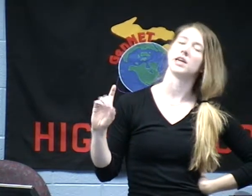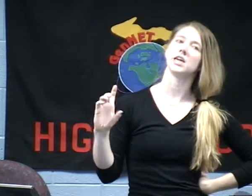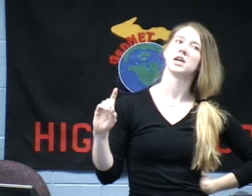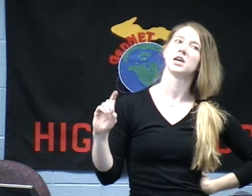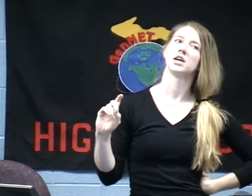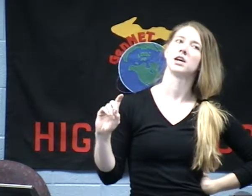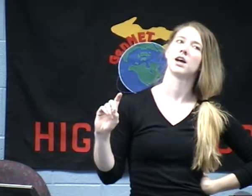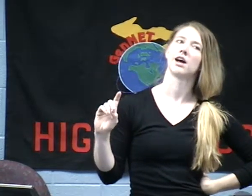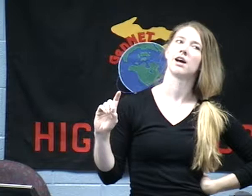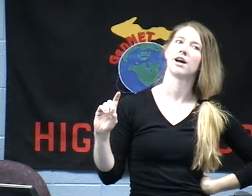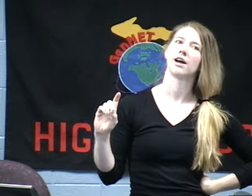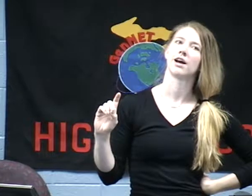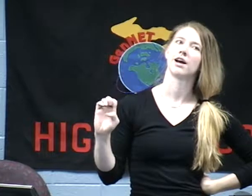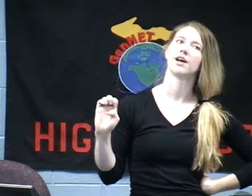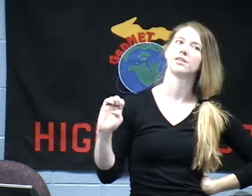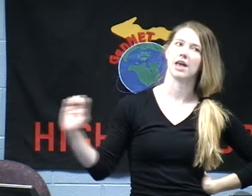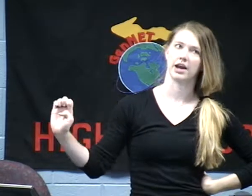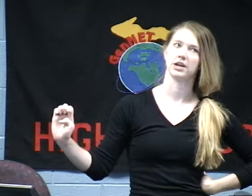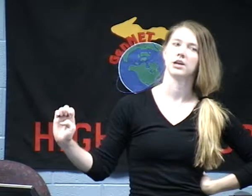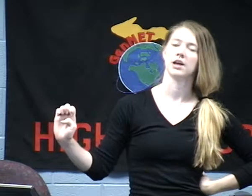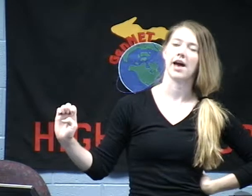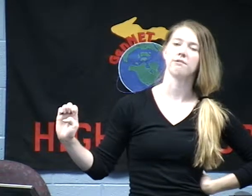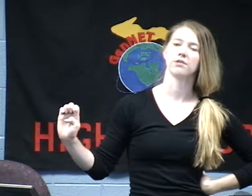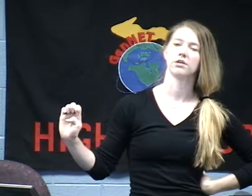E? Slide. F?